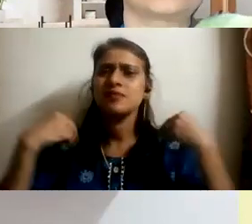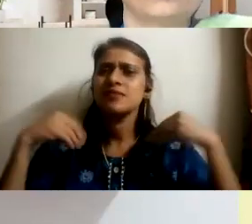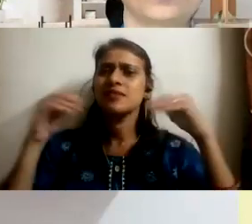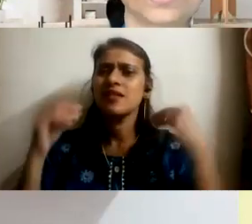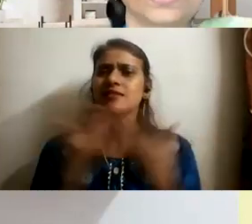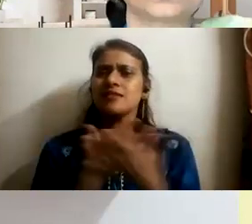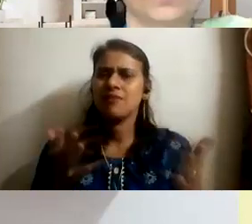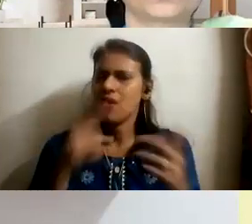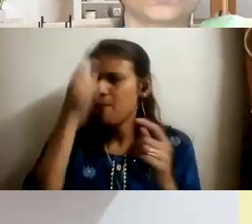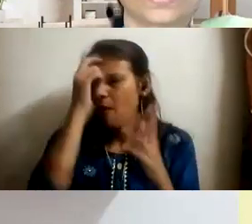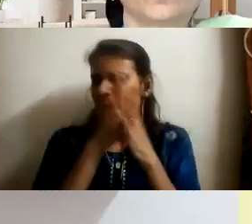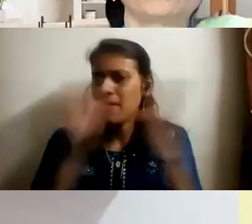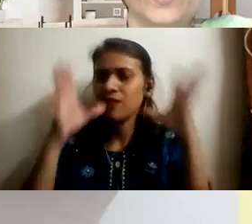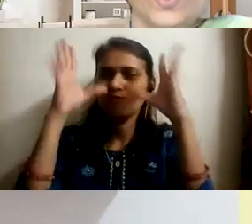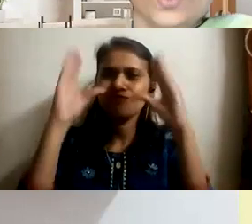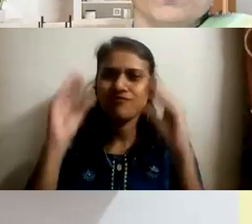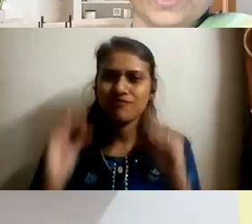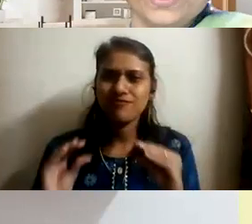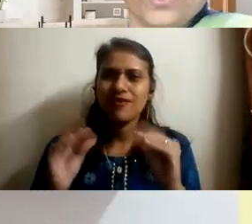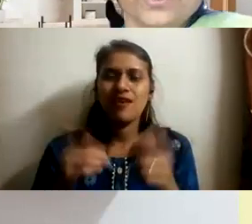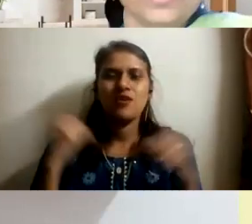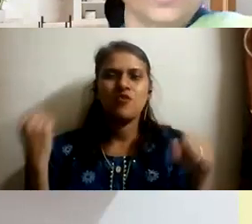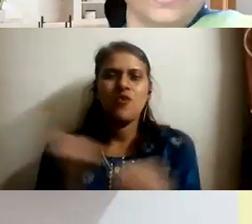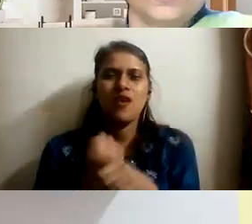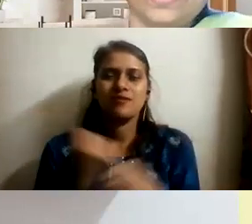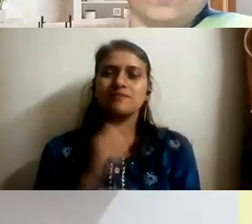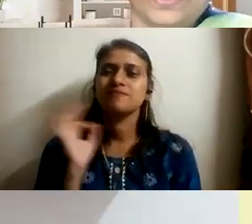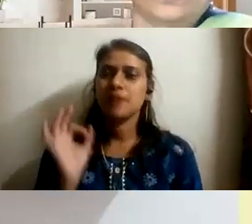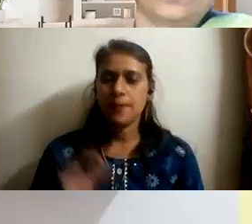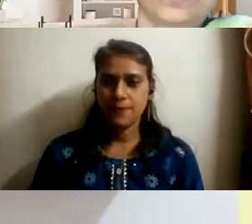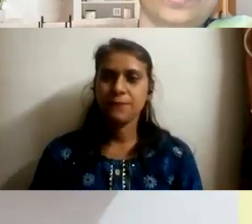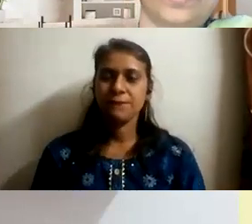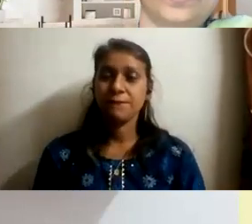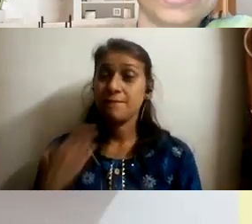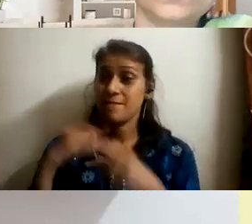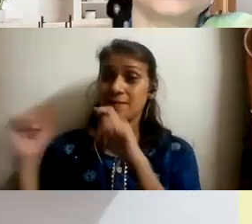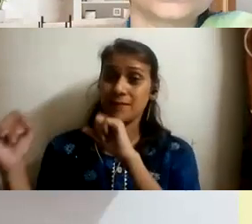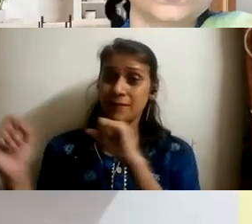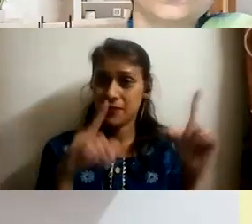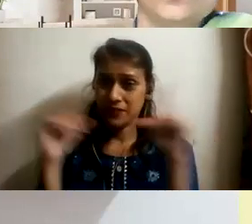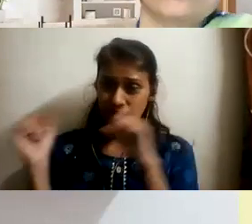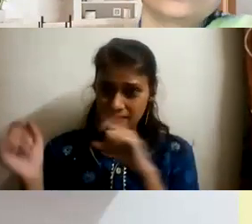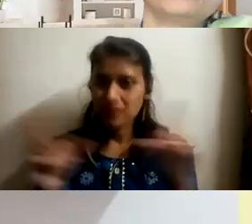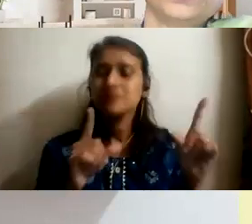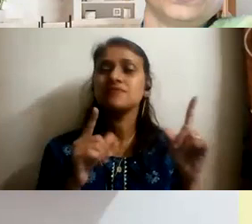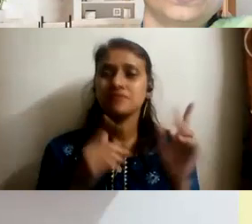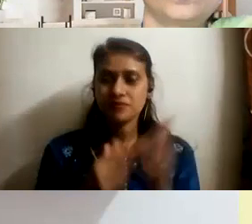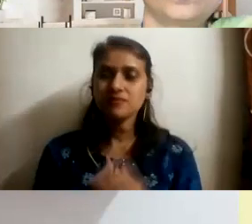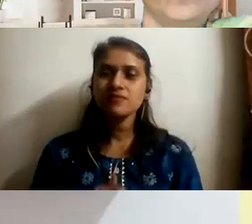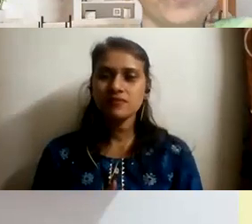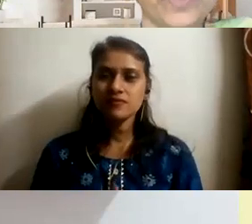big problems in the disability sector. So mere jo slides hai, my presentation would be